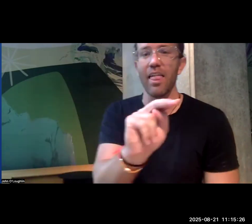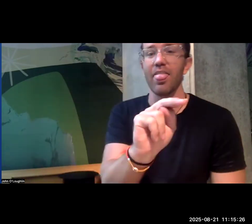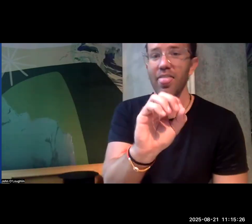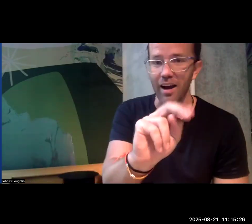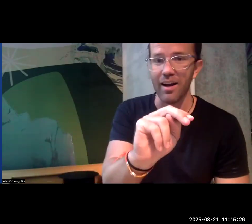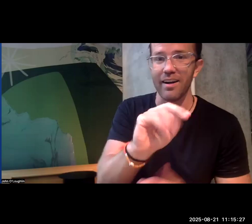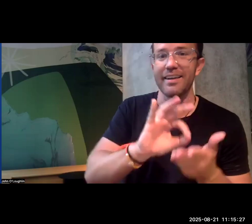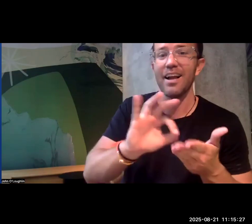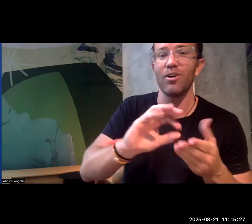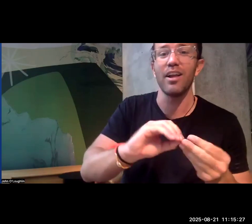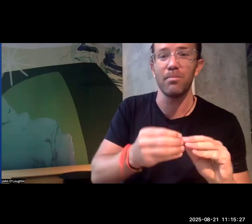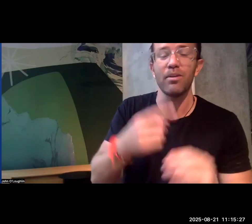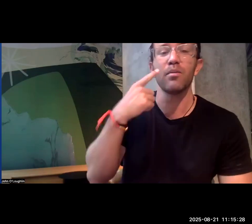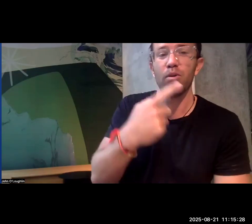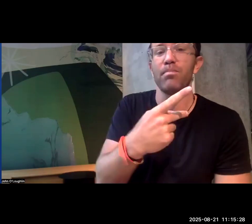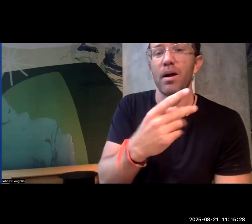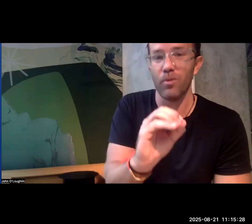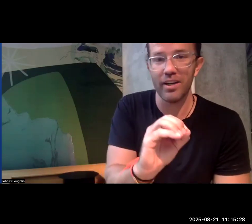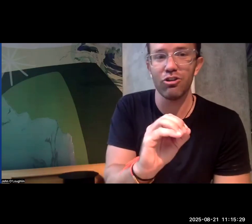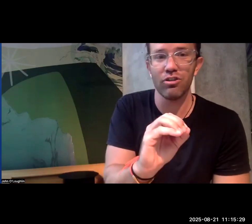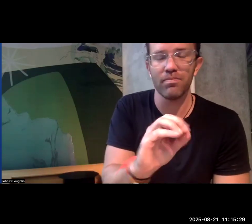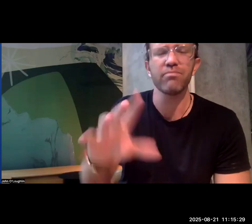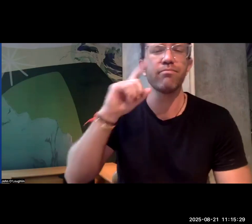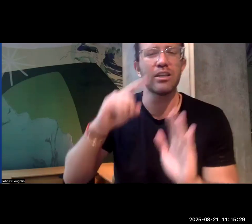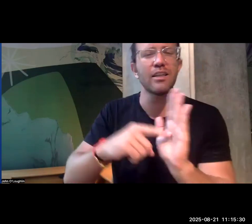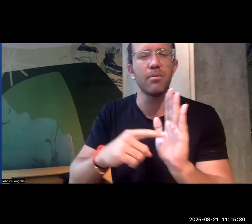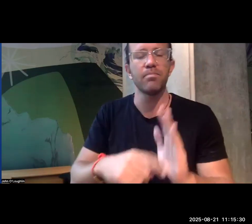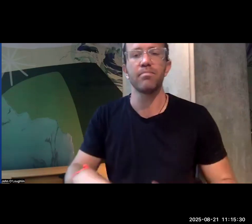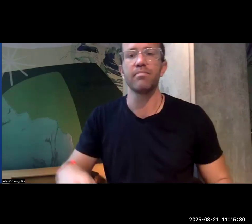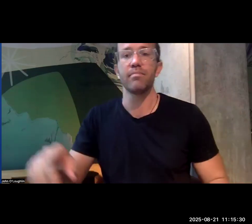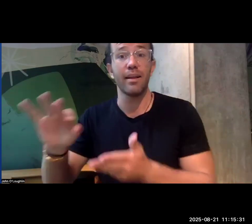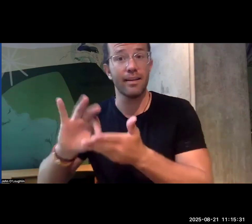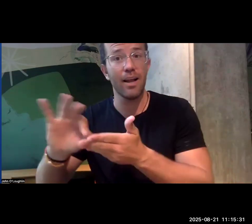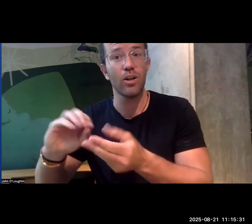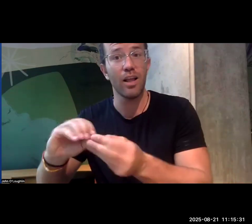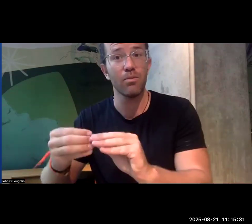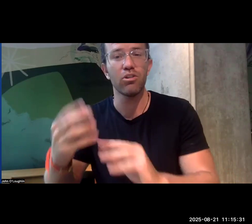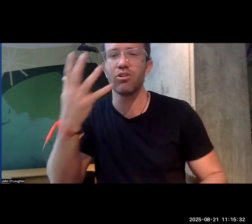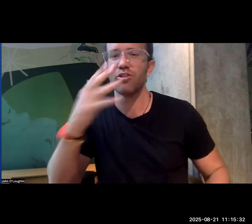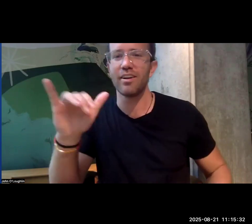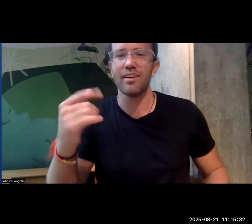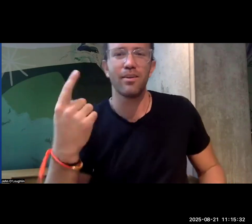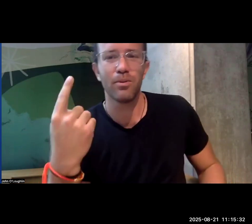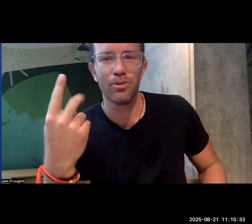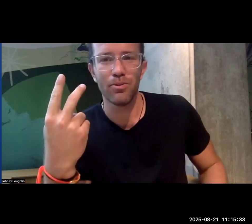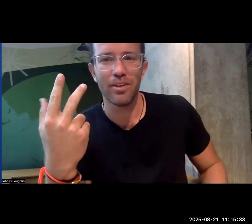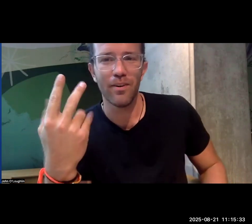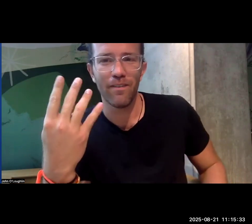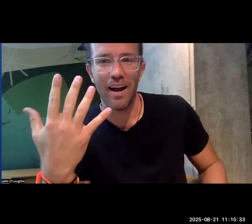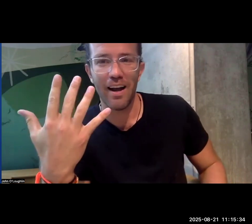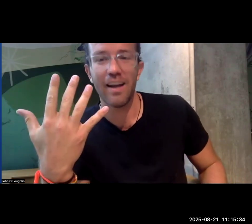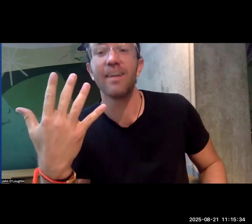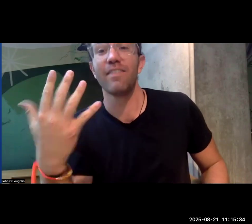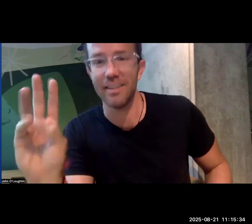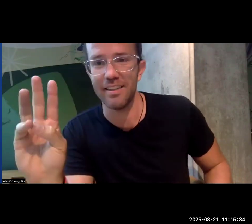your palm orientation, and the non-counting number rules for your palm orientation. For example, counting numbers, they look like